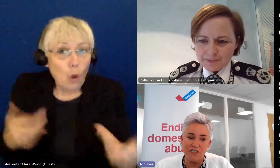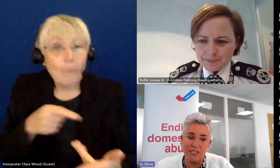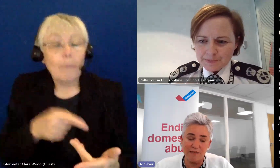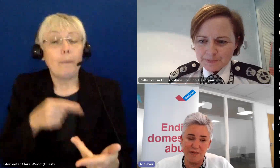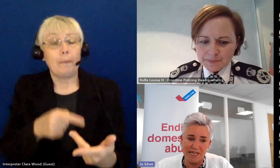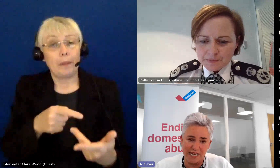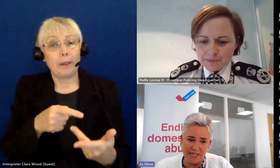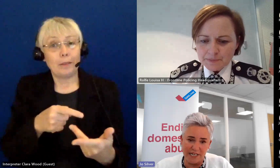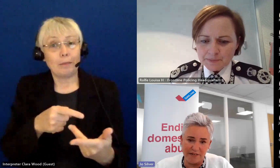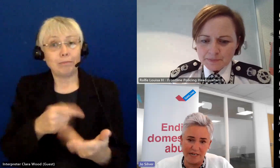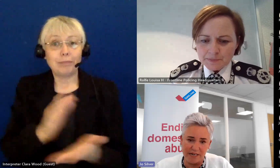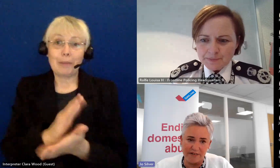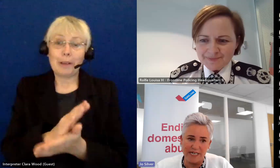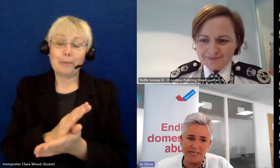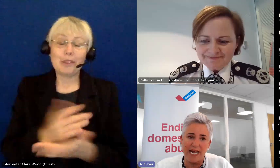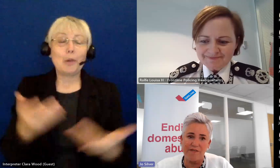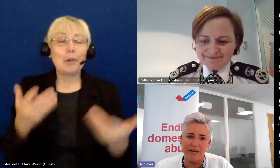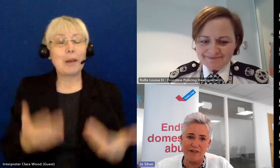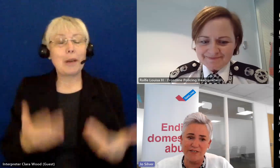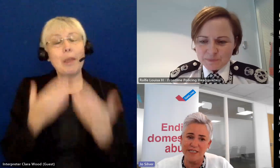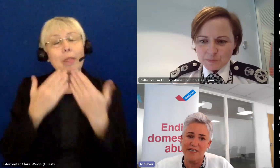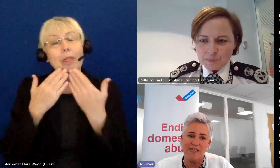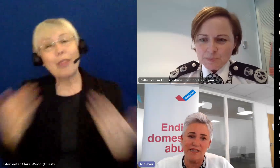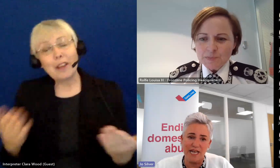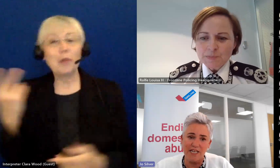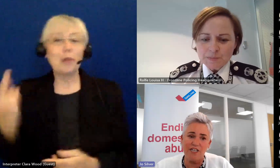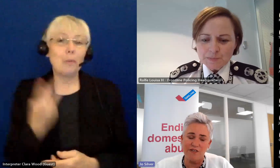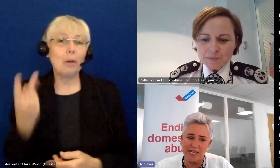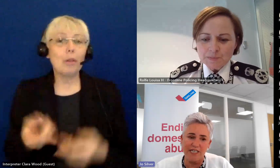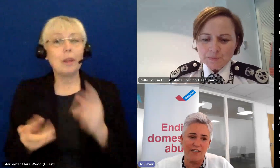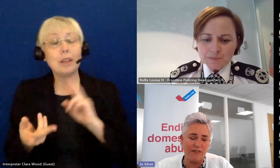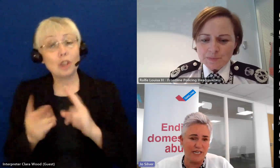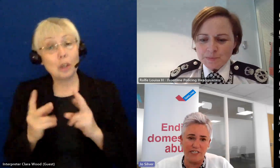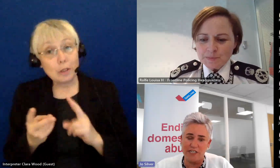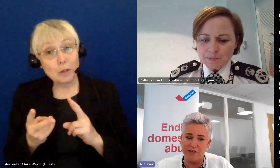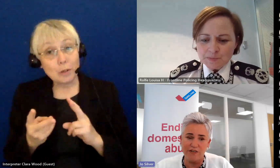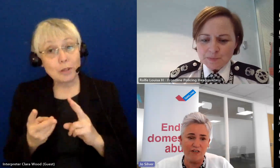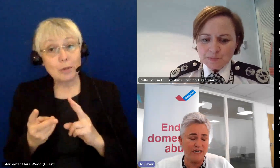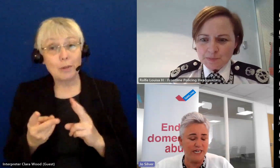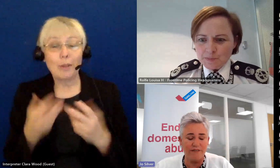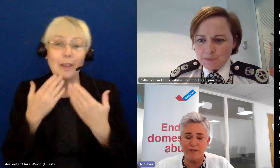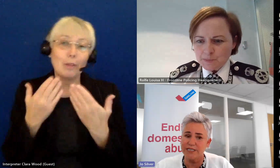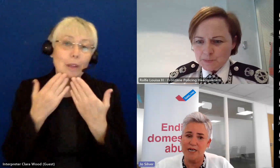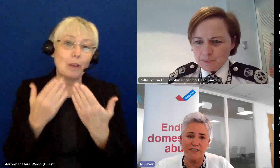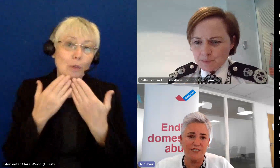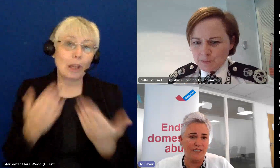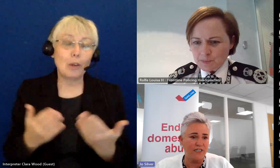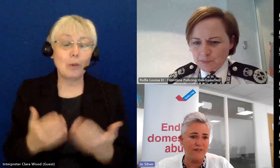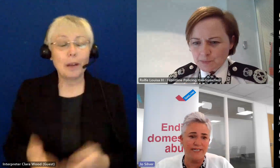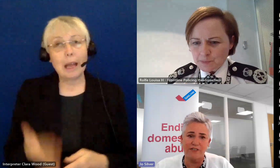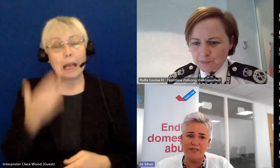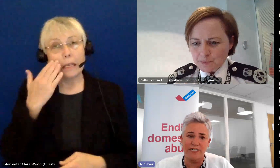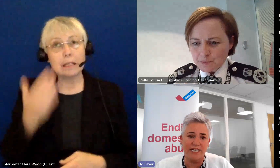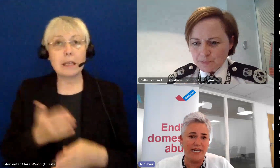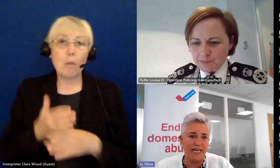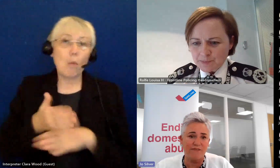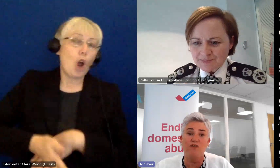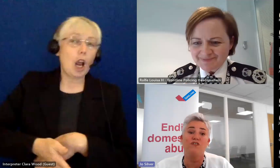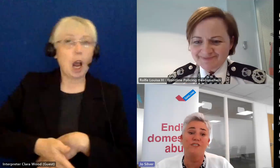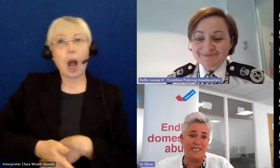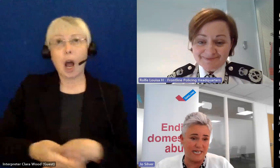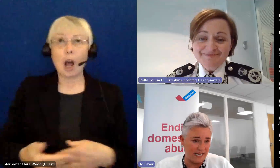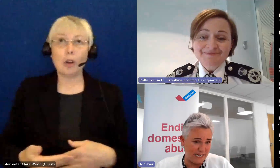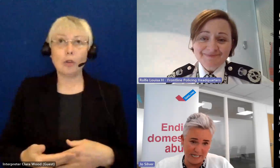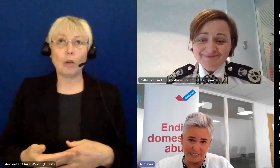So just a big thank you, Clara, and carry on. Thank you, thank you, thank you. You look like you've worked harder than Louisa and I